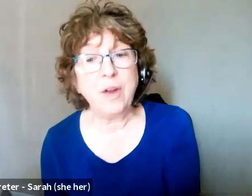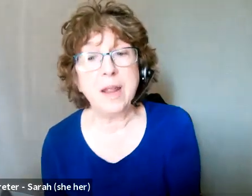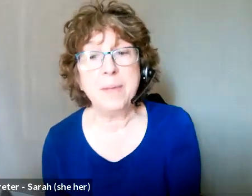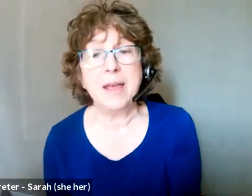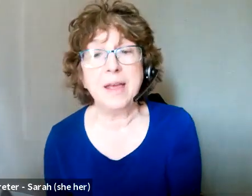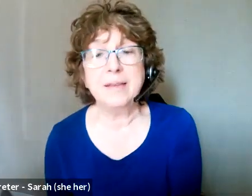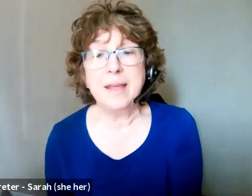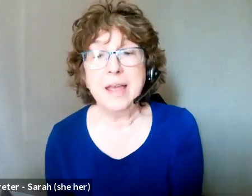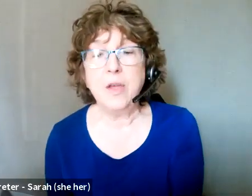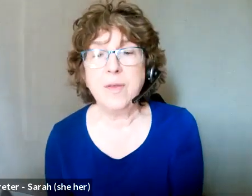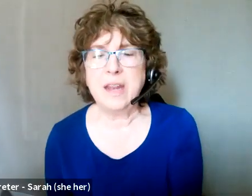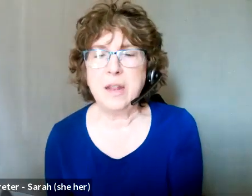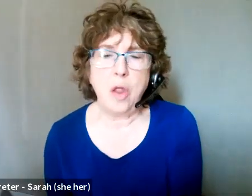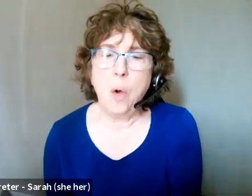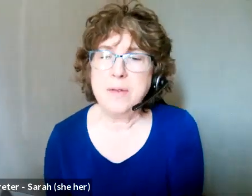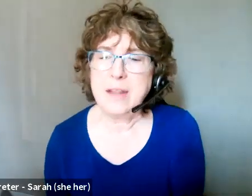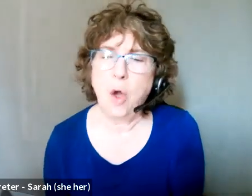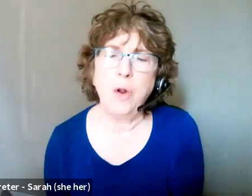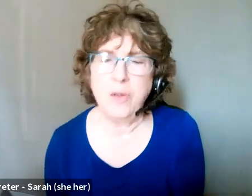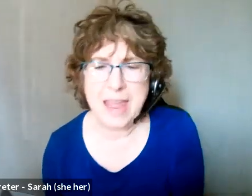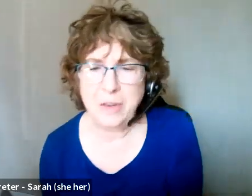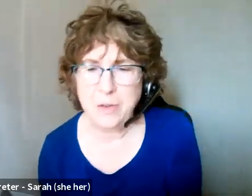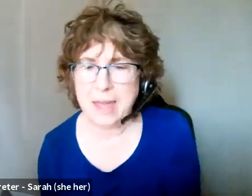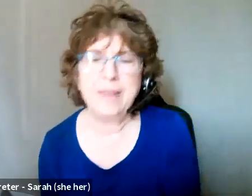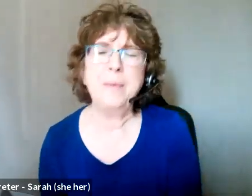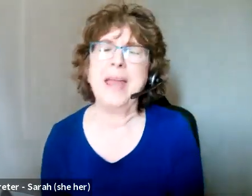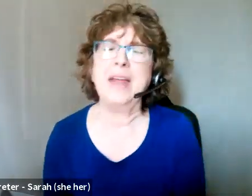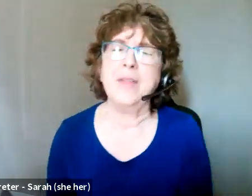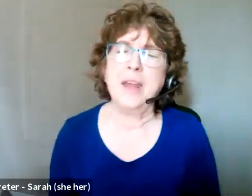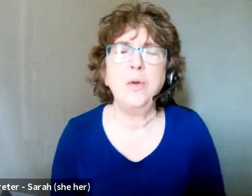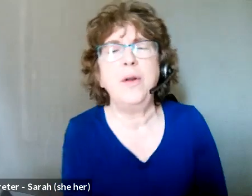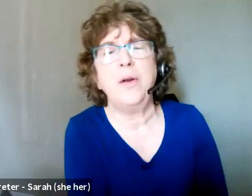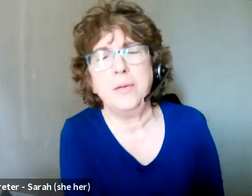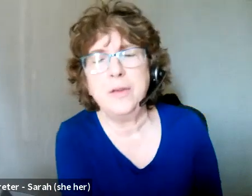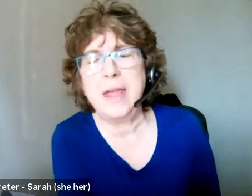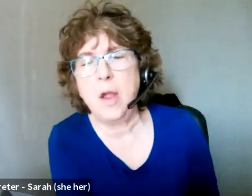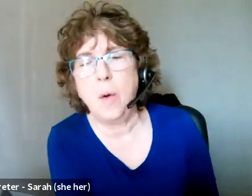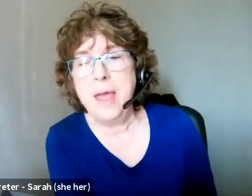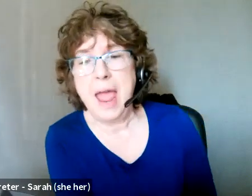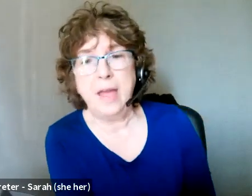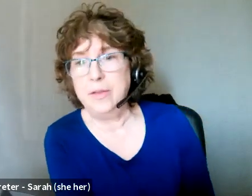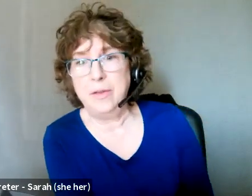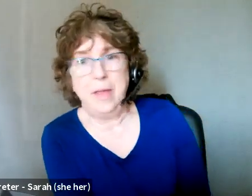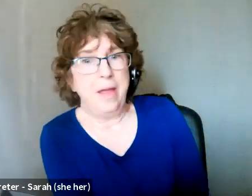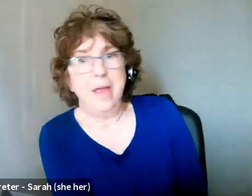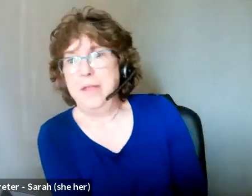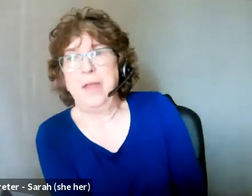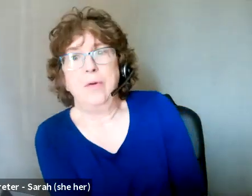obviously my high school experience was very frustrating because, they said, oh, no, you can't do that. Deaf people can't do that. Oh,